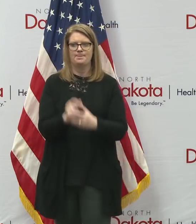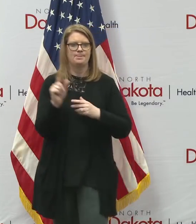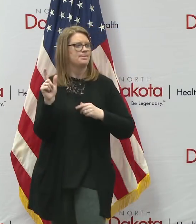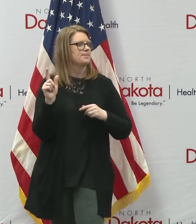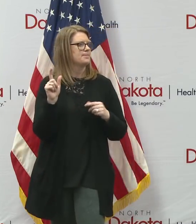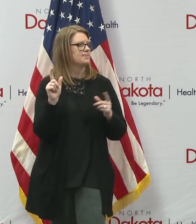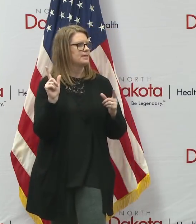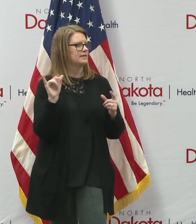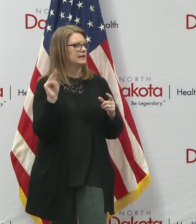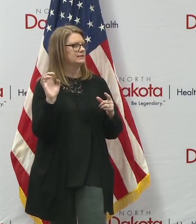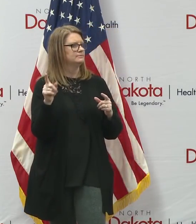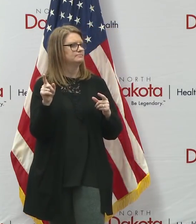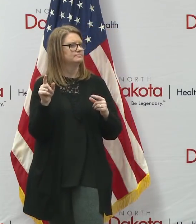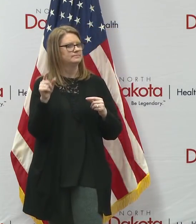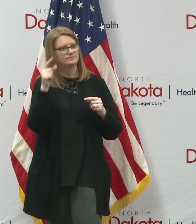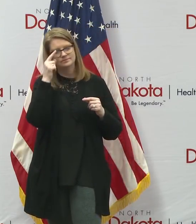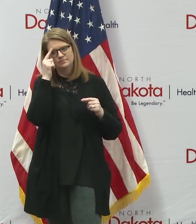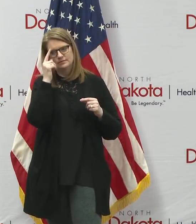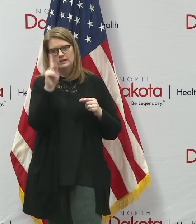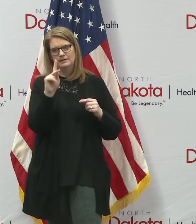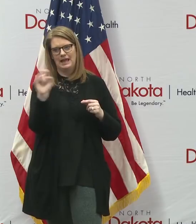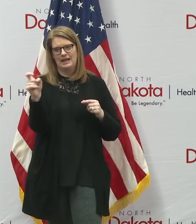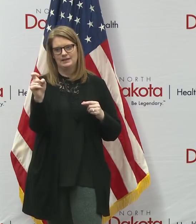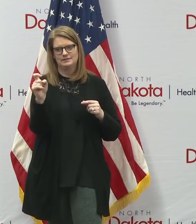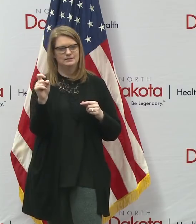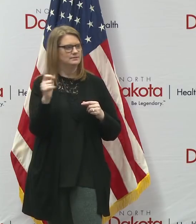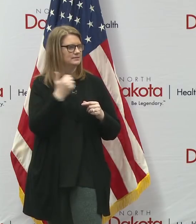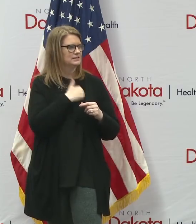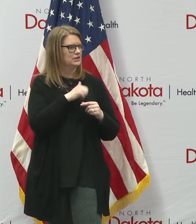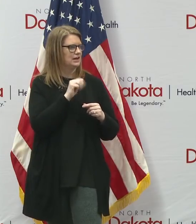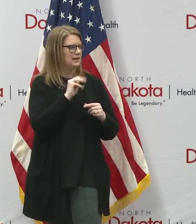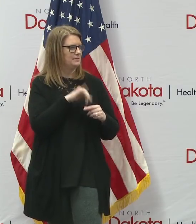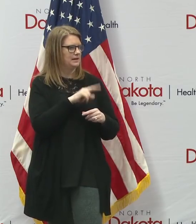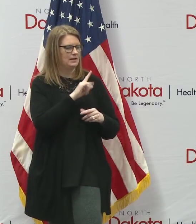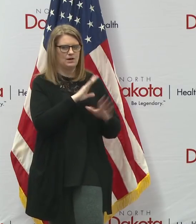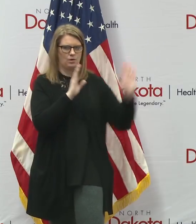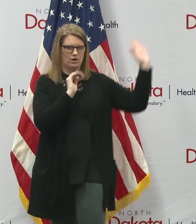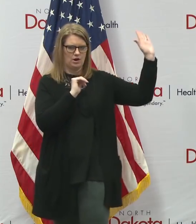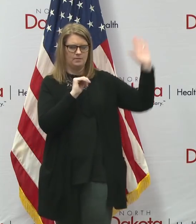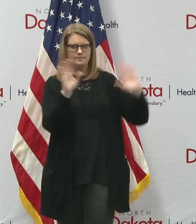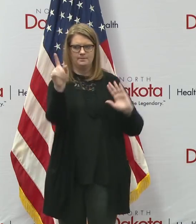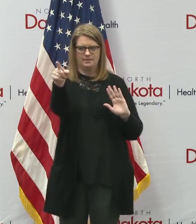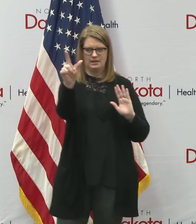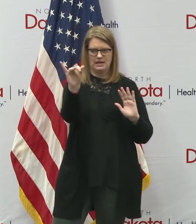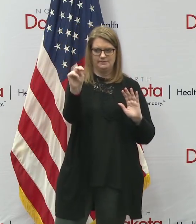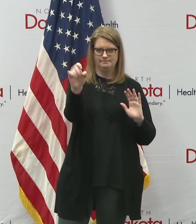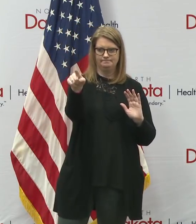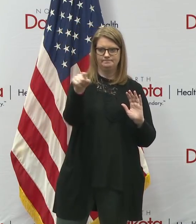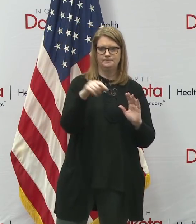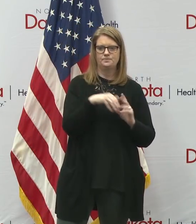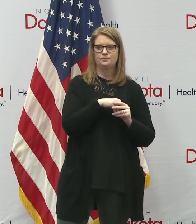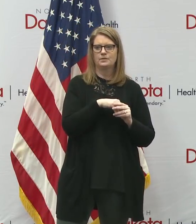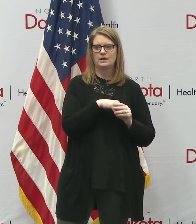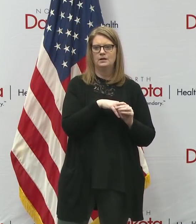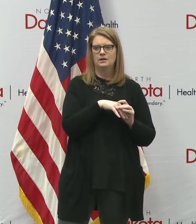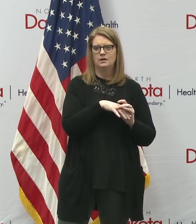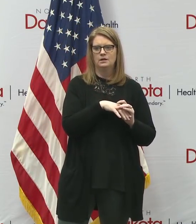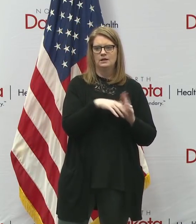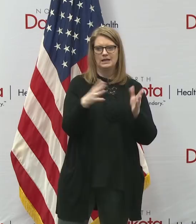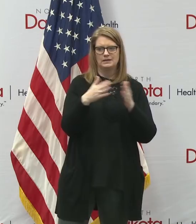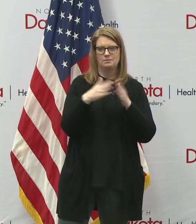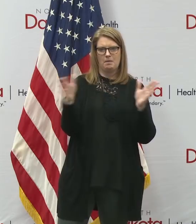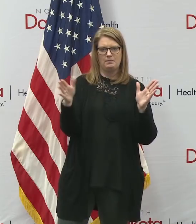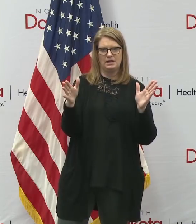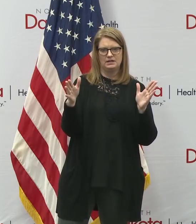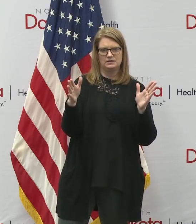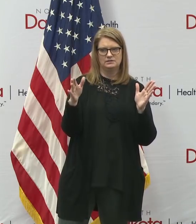Okay, Lane from KX. Sorry, Amy, I know you had your hand up, but go ahead, Lane. Is public transit going